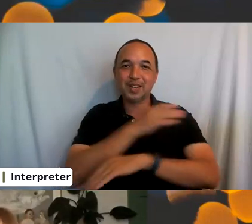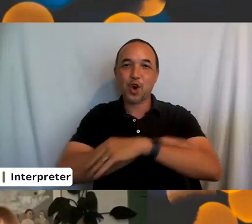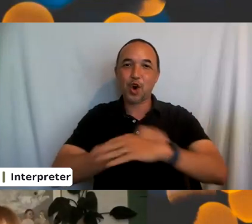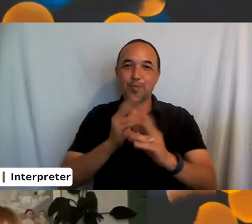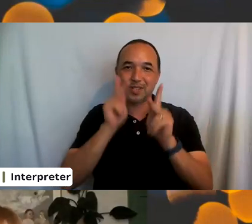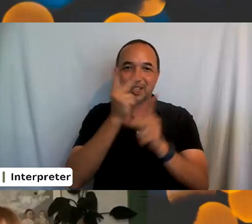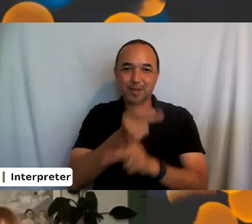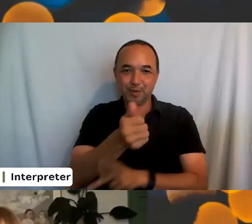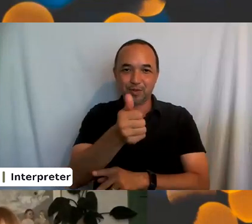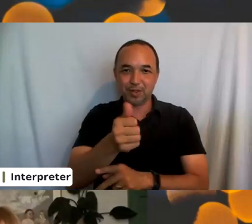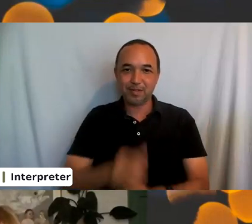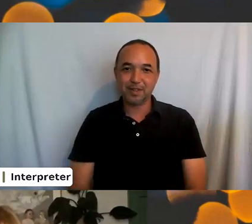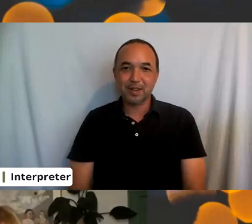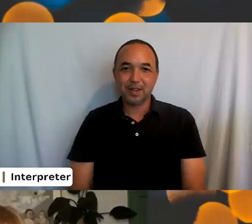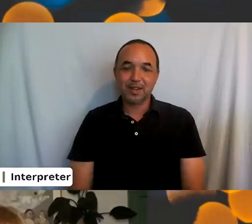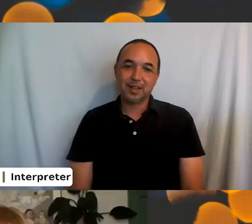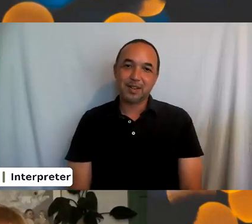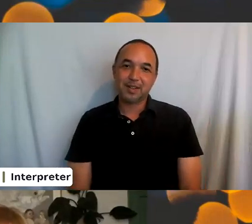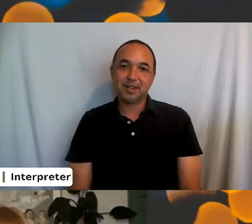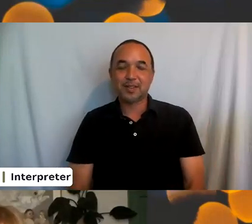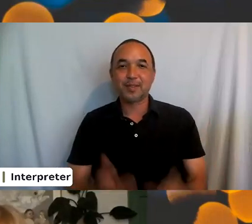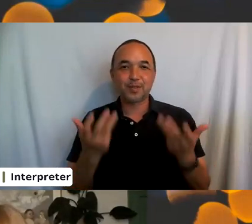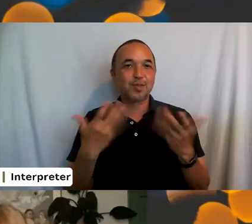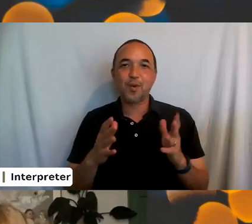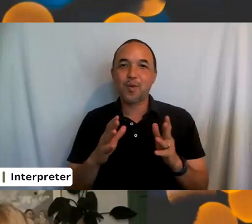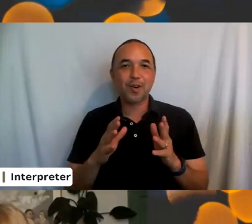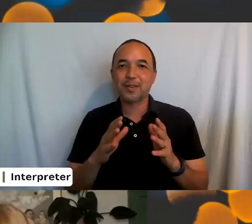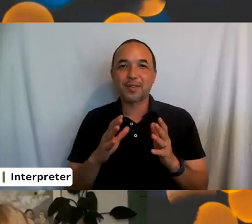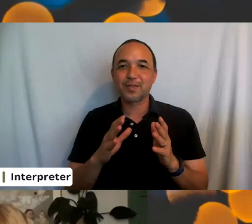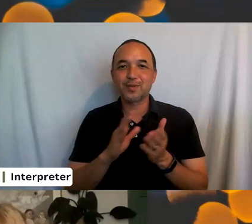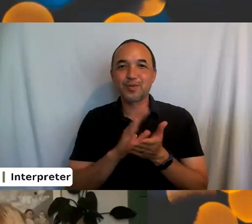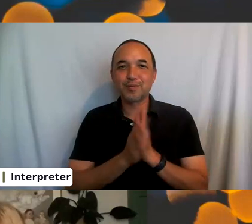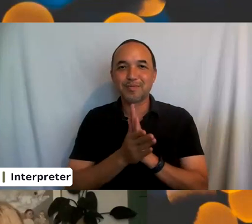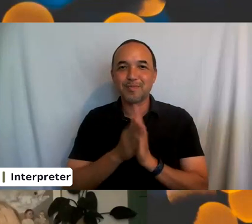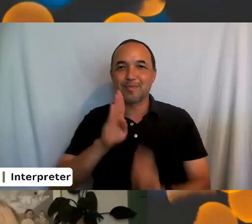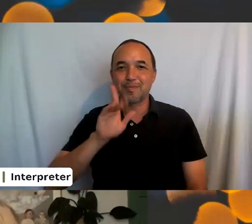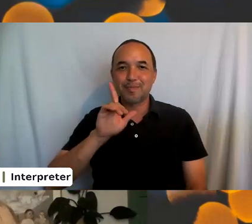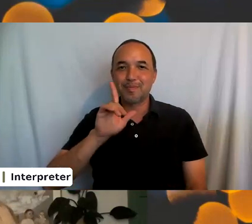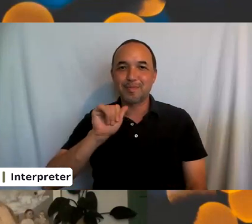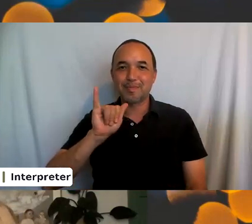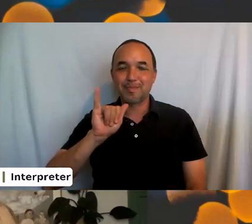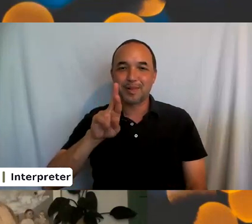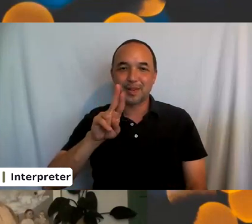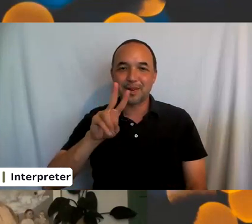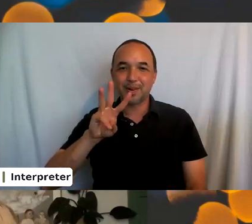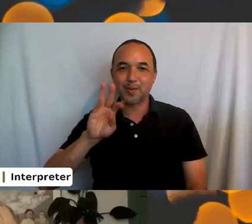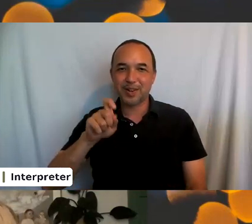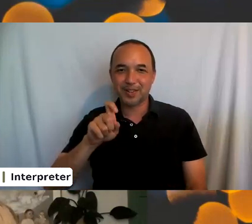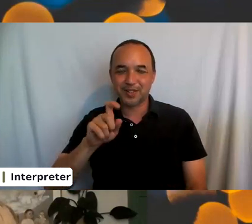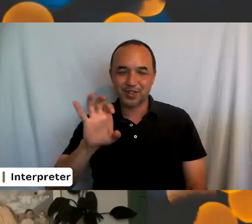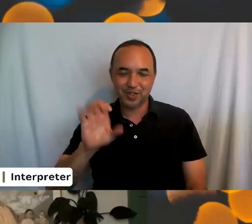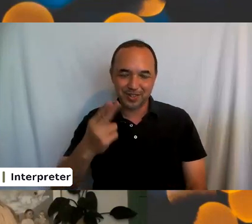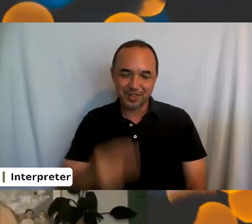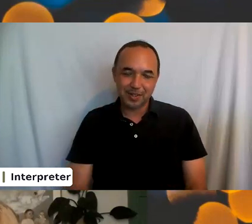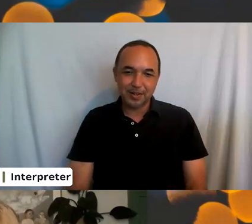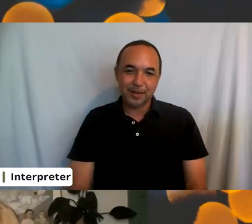all like spooky Blair Witch on you, but You will. not coming down just to get you guys moving. Thank